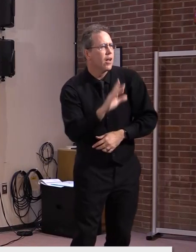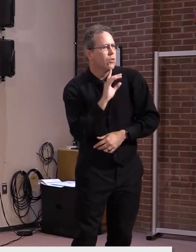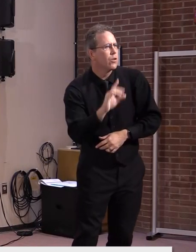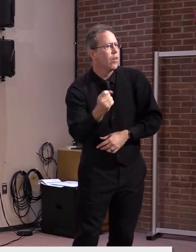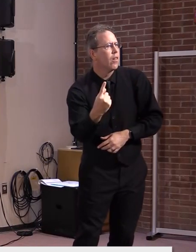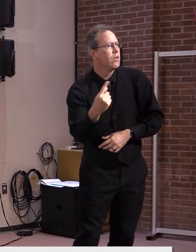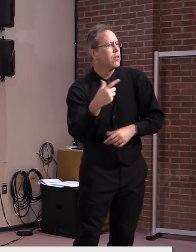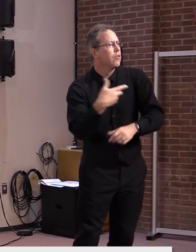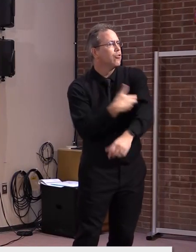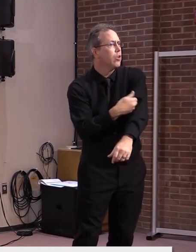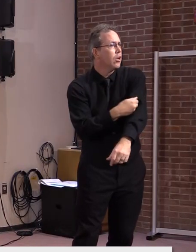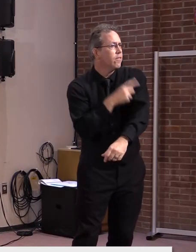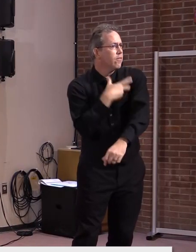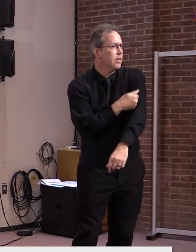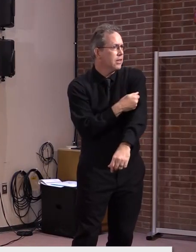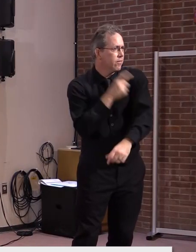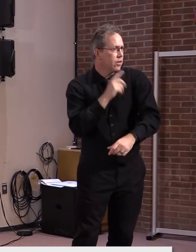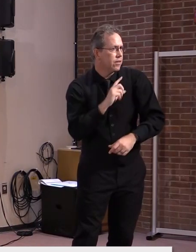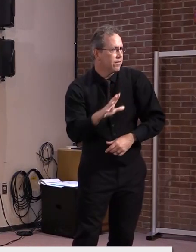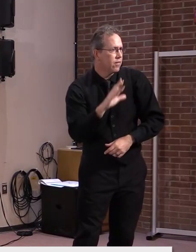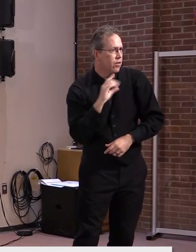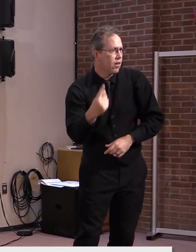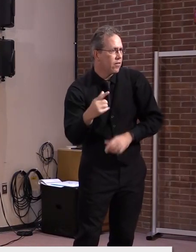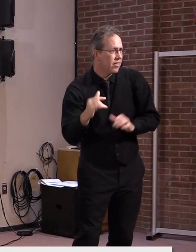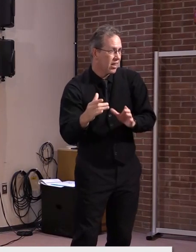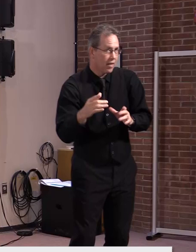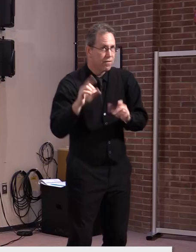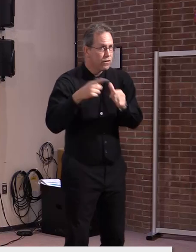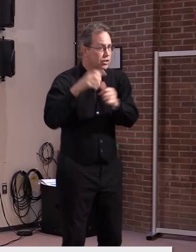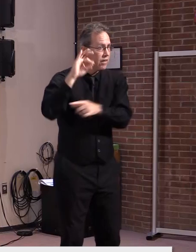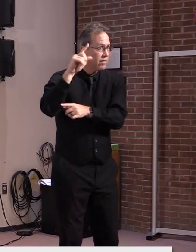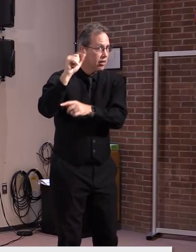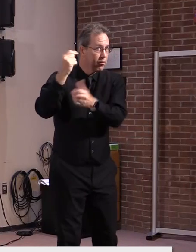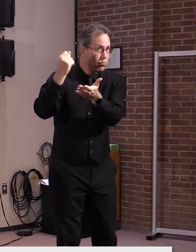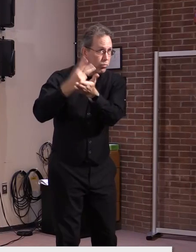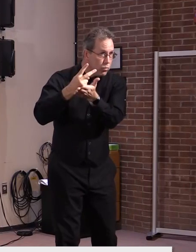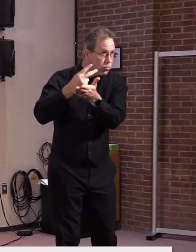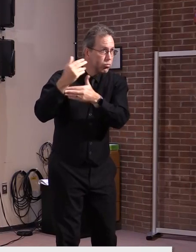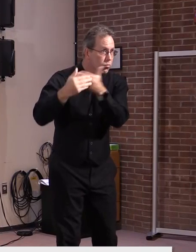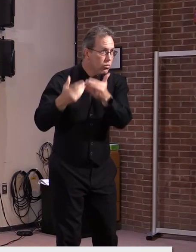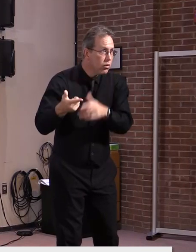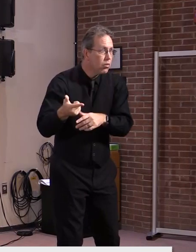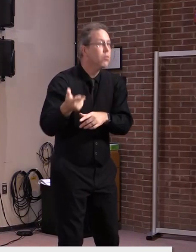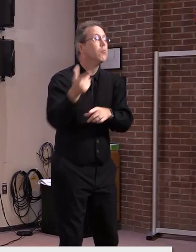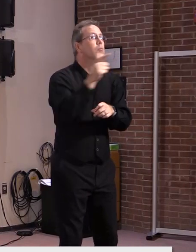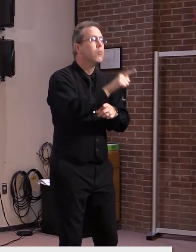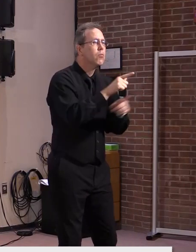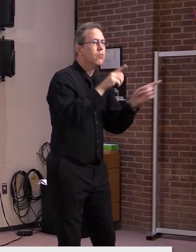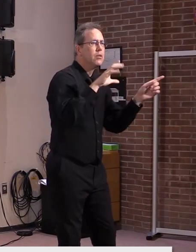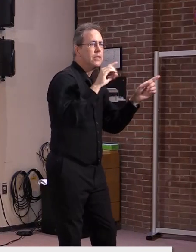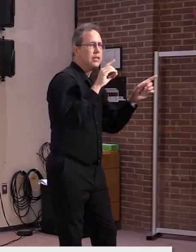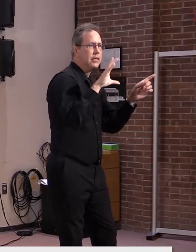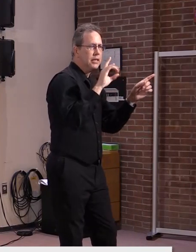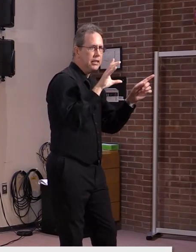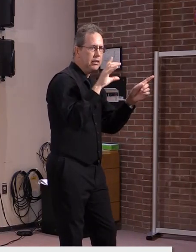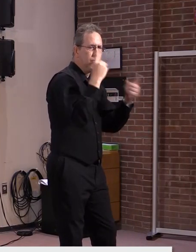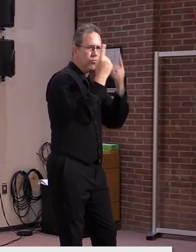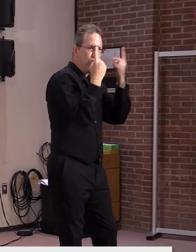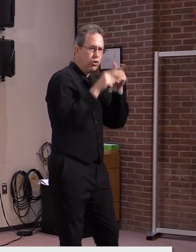discuss approval of the FDA's recommendation regarding children ages 5 to